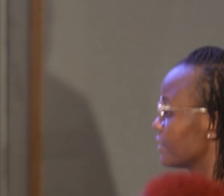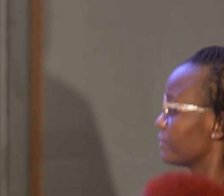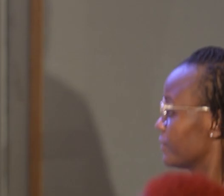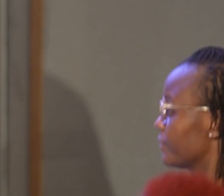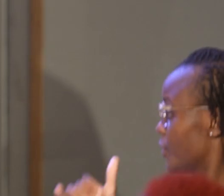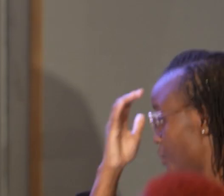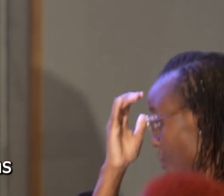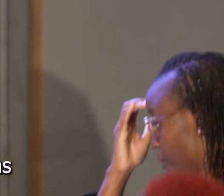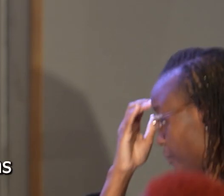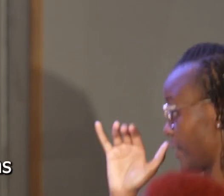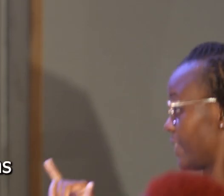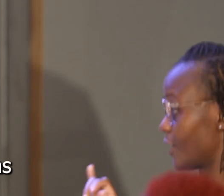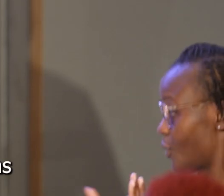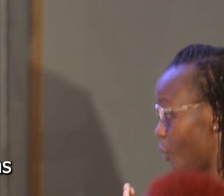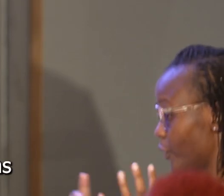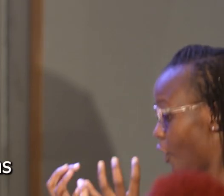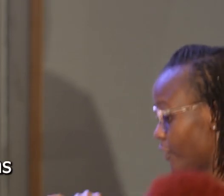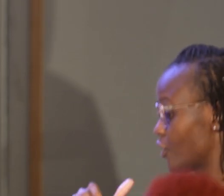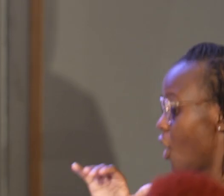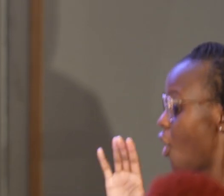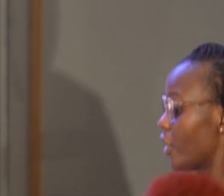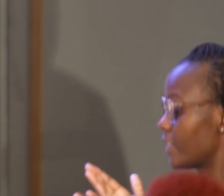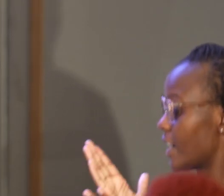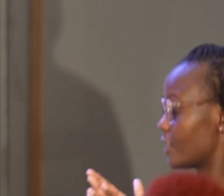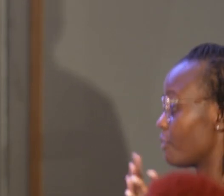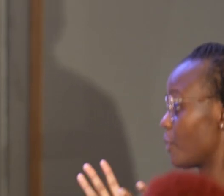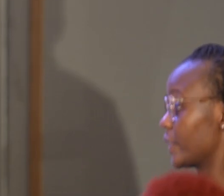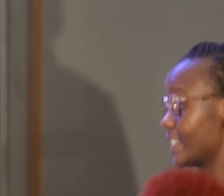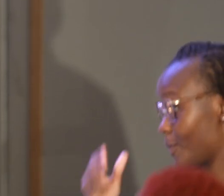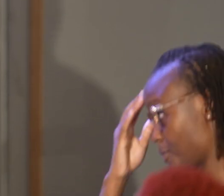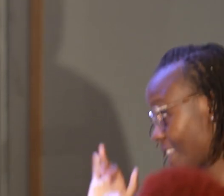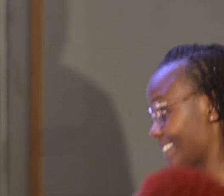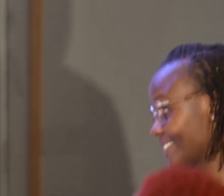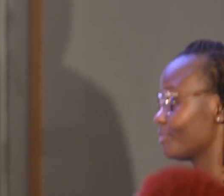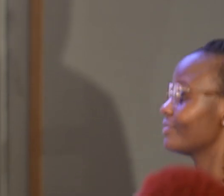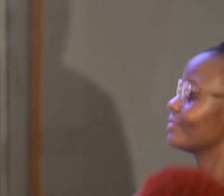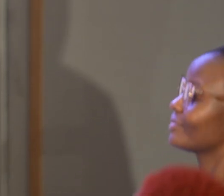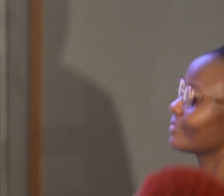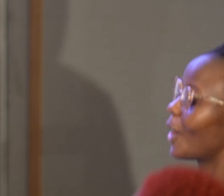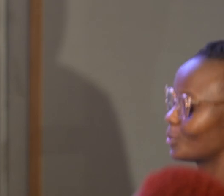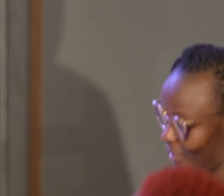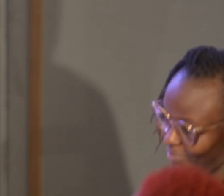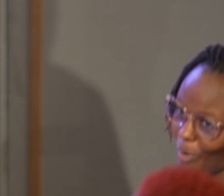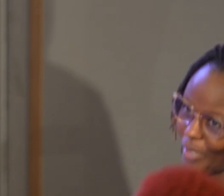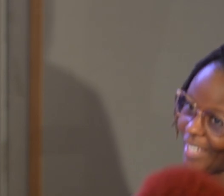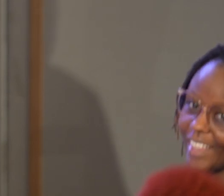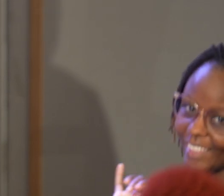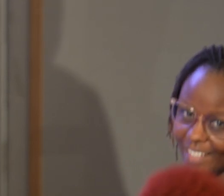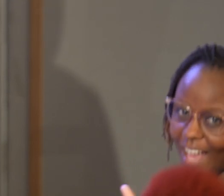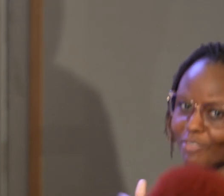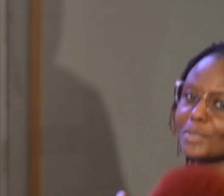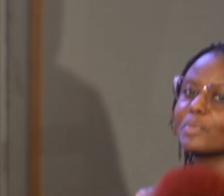with. So the Convention on the Rights of Persons with Disabilities has a specific provision. It